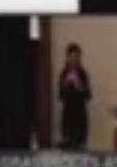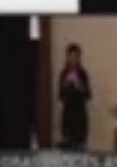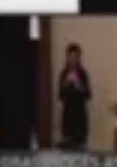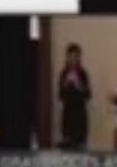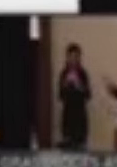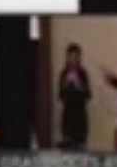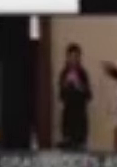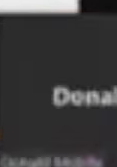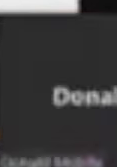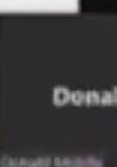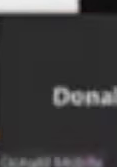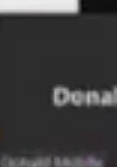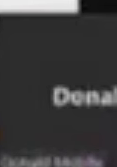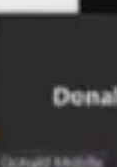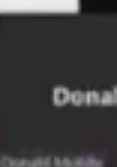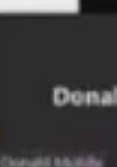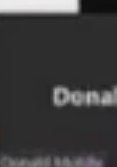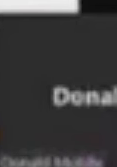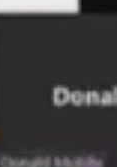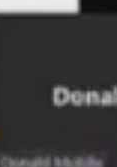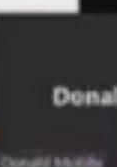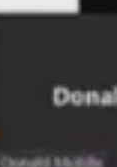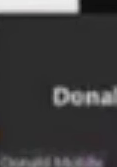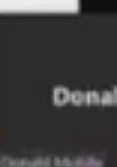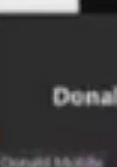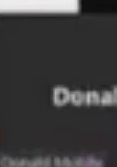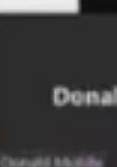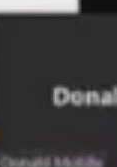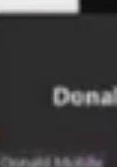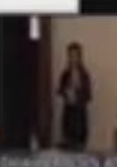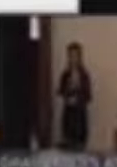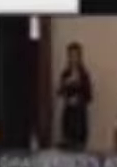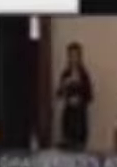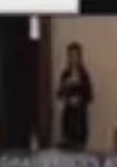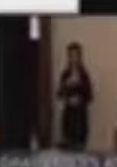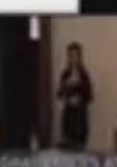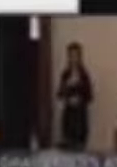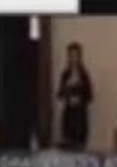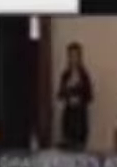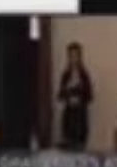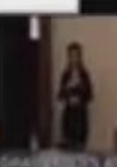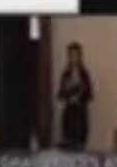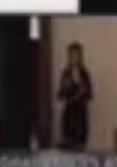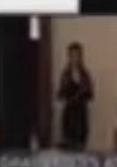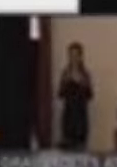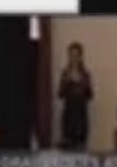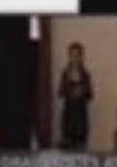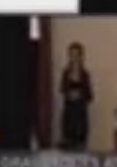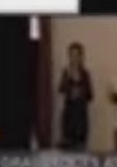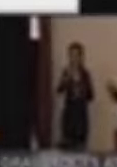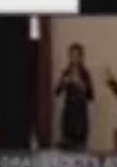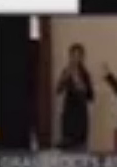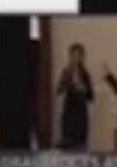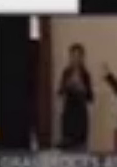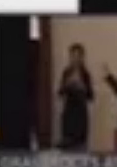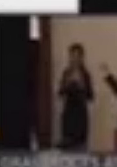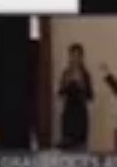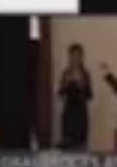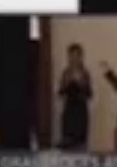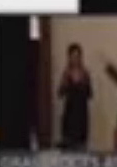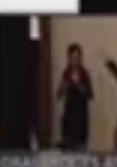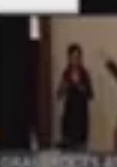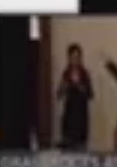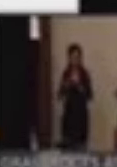infection. These cells bind via the fractalkine receptor to a protein called